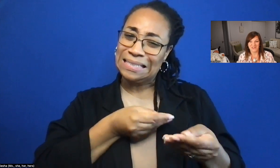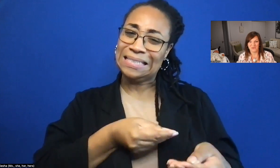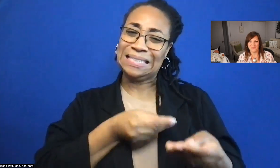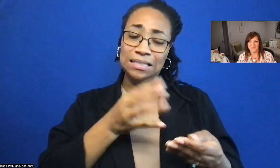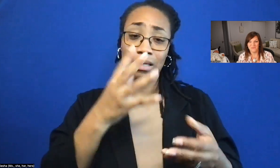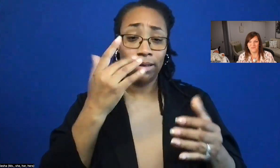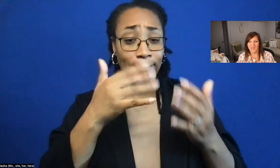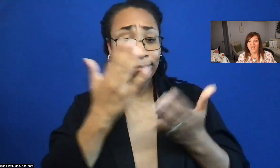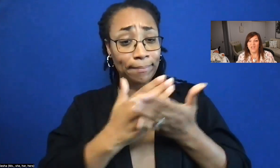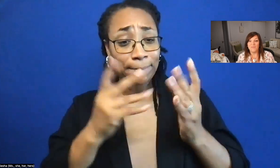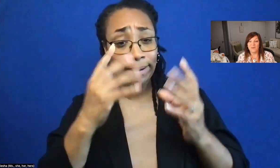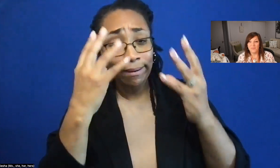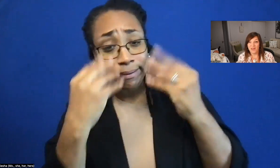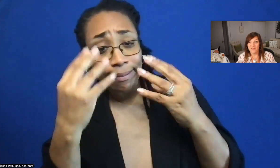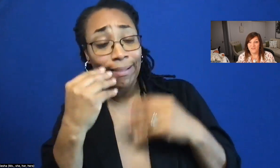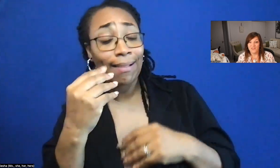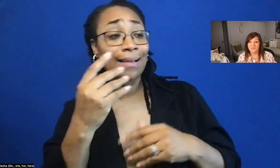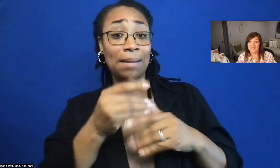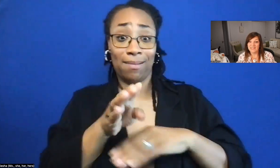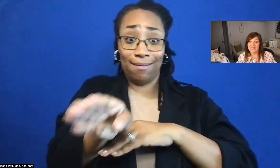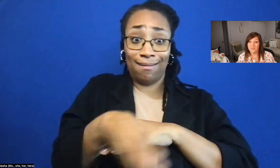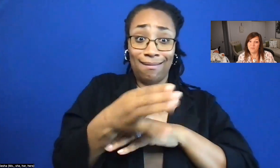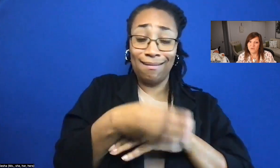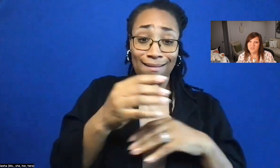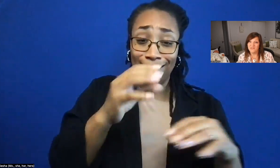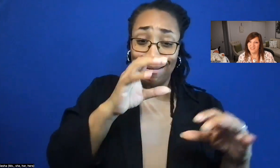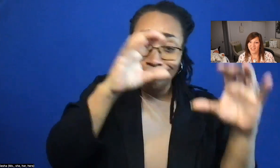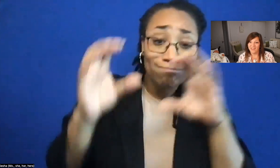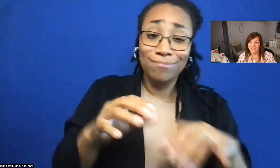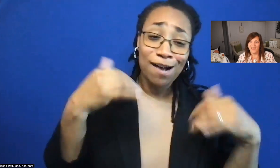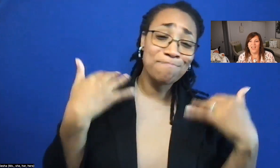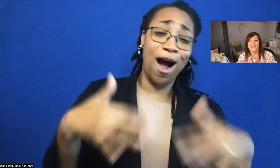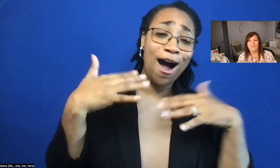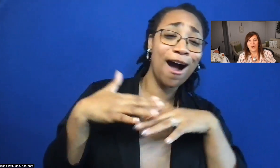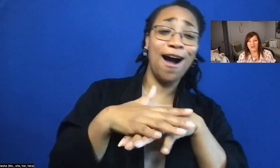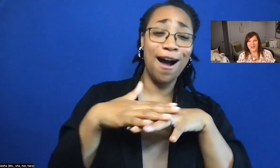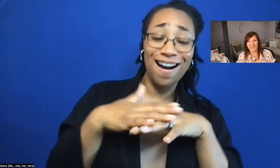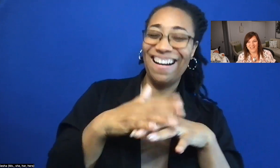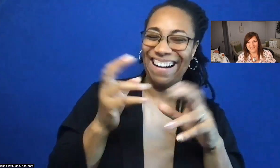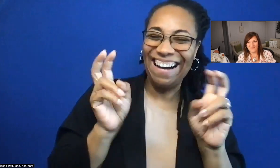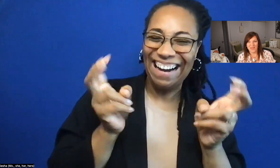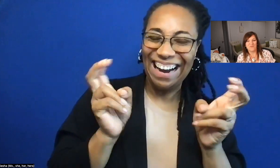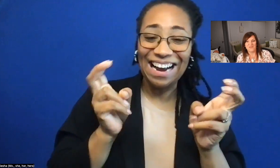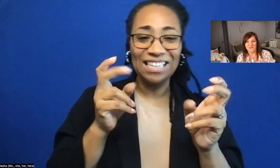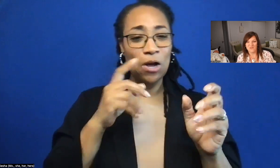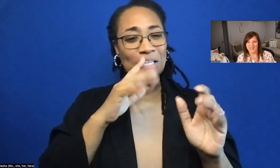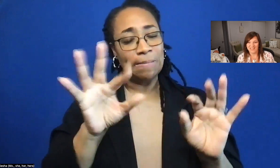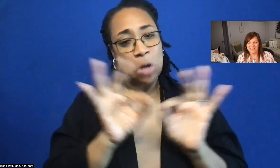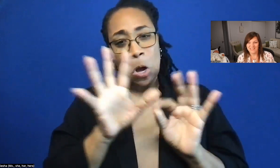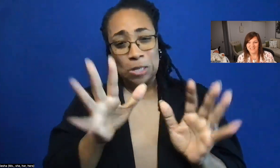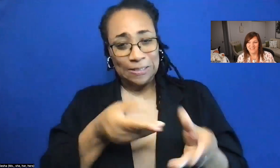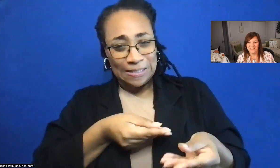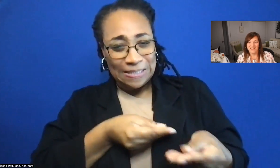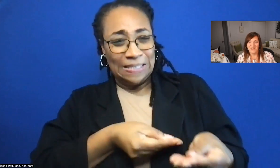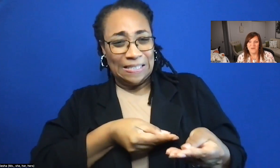on you. Be prepared for them to sleep most of the day and then party all night to make up for those